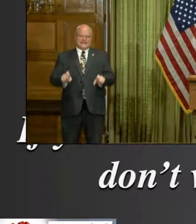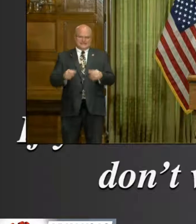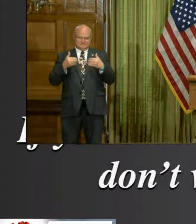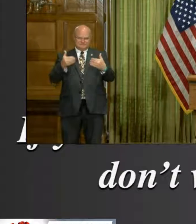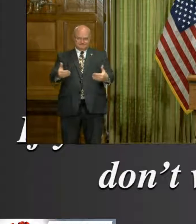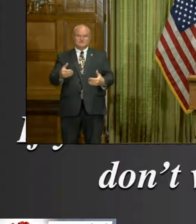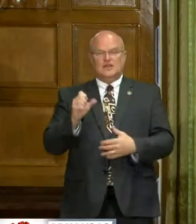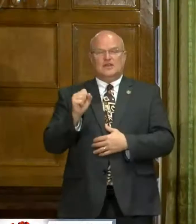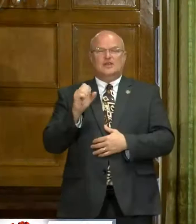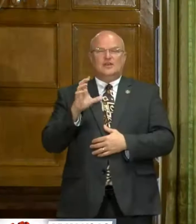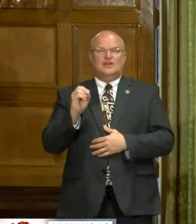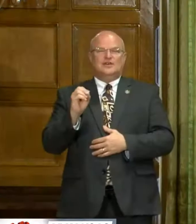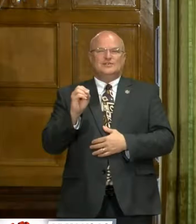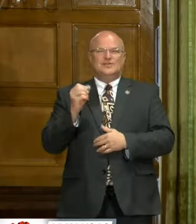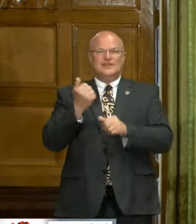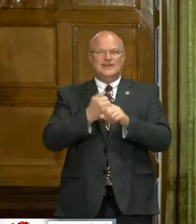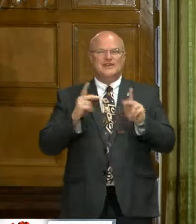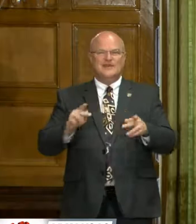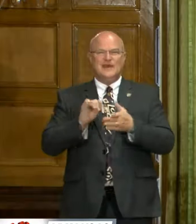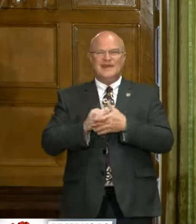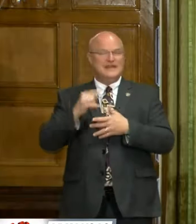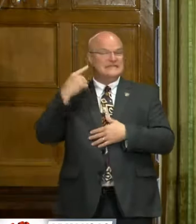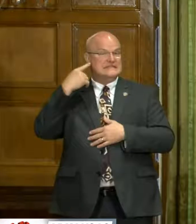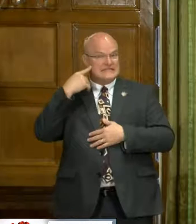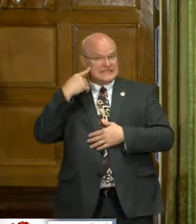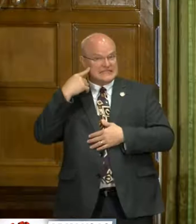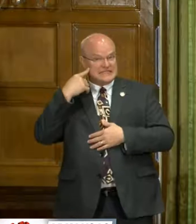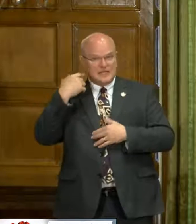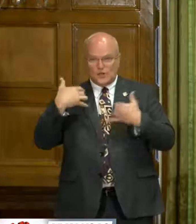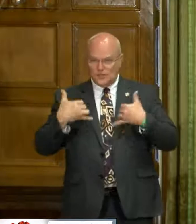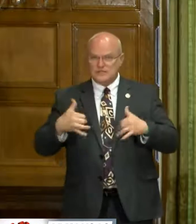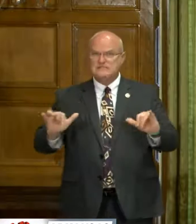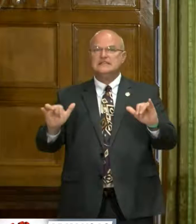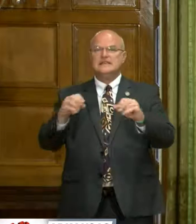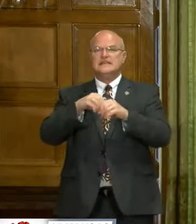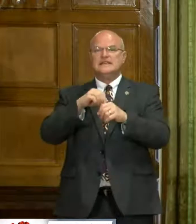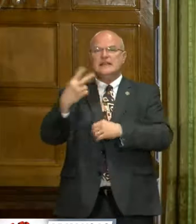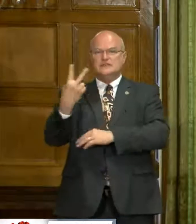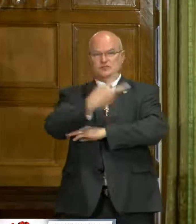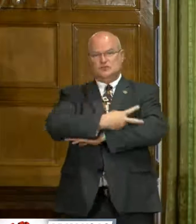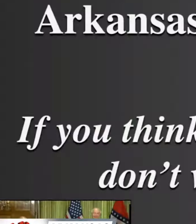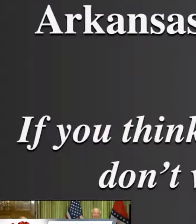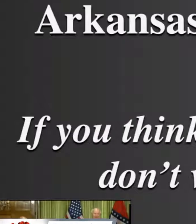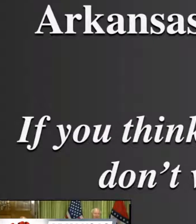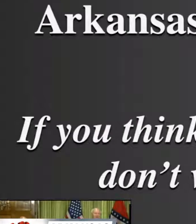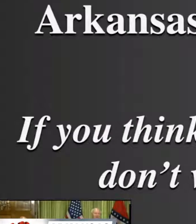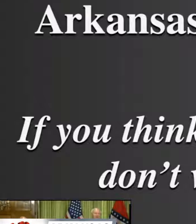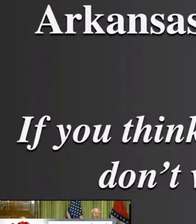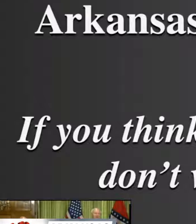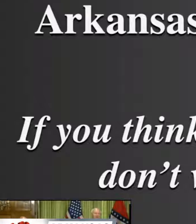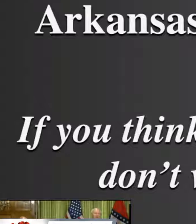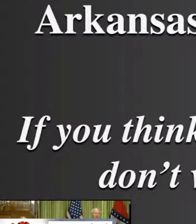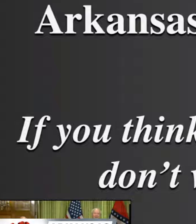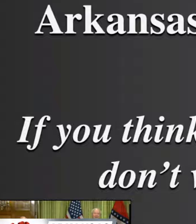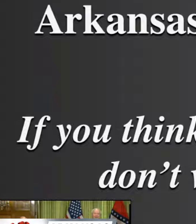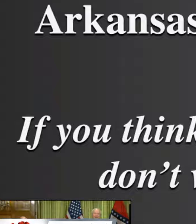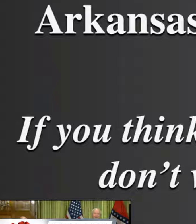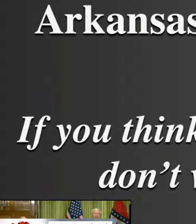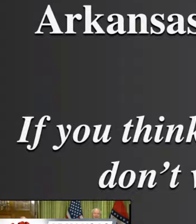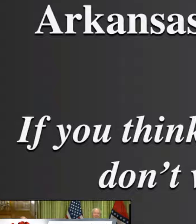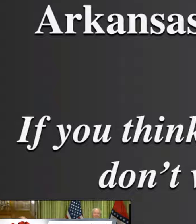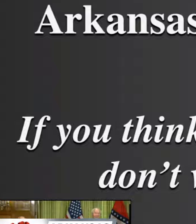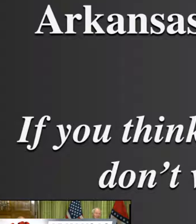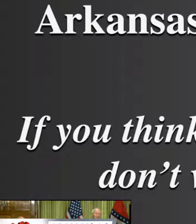tested. And so everyone that's listening, we're still within that 2-day campaign. We encourage everybody, if you